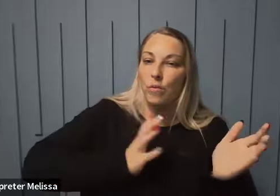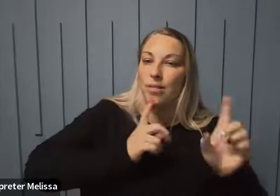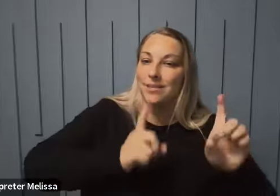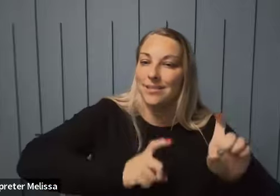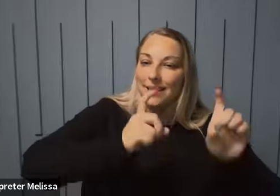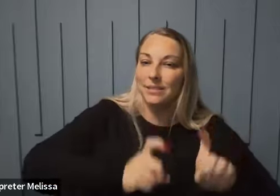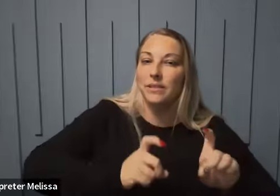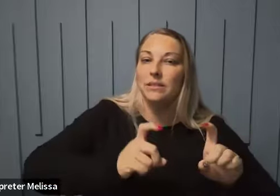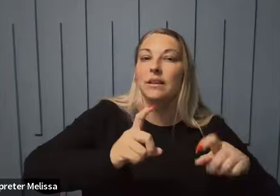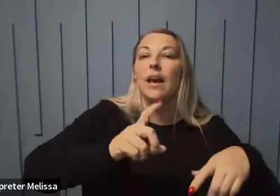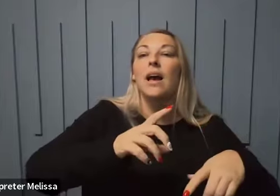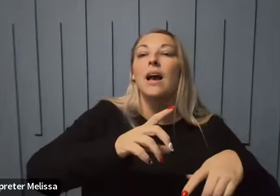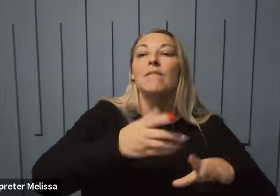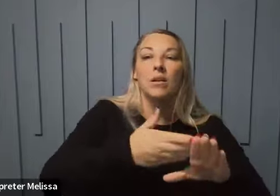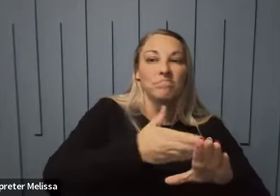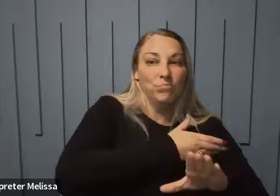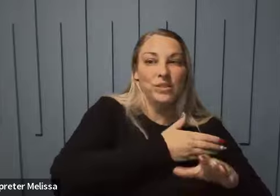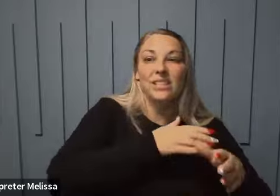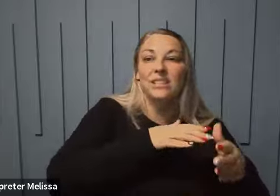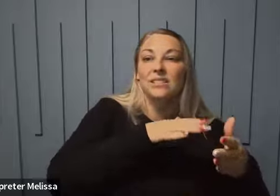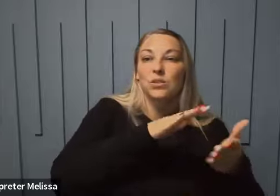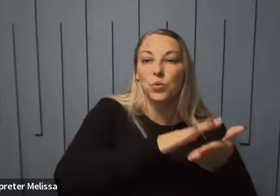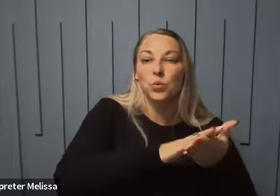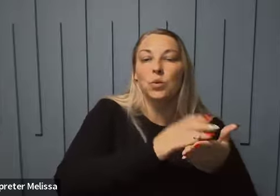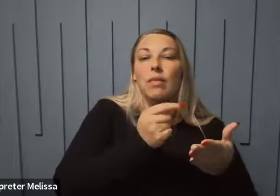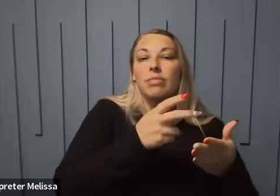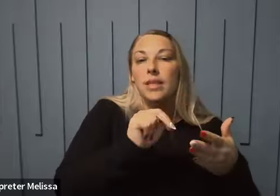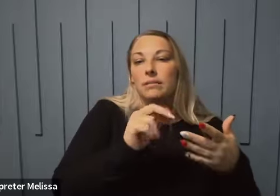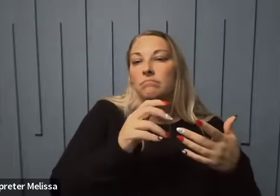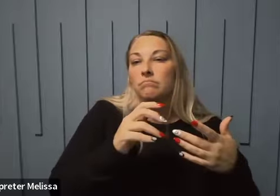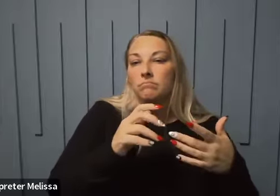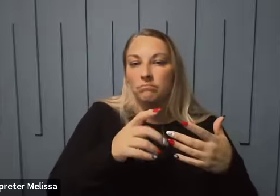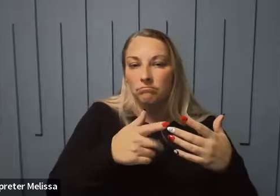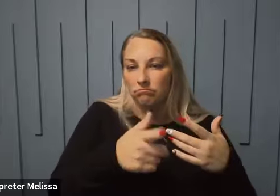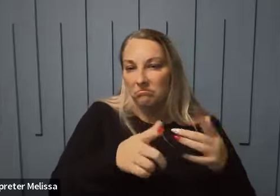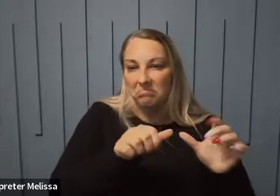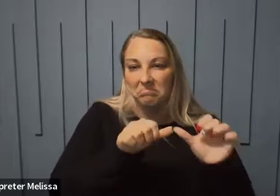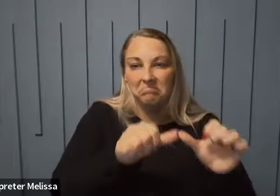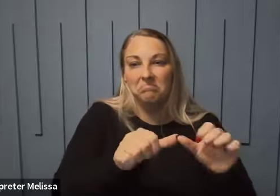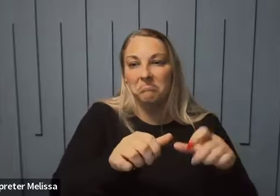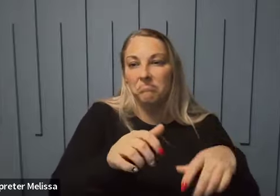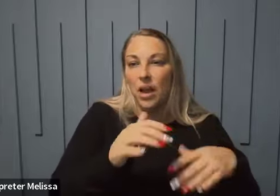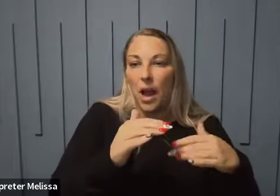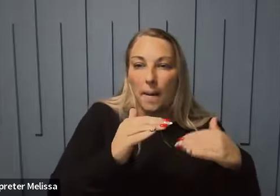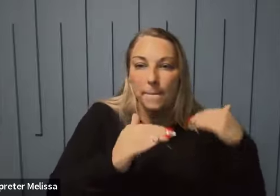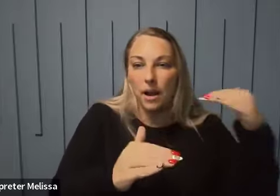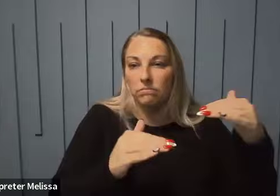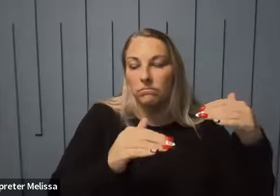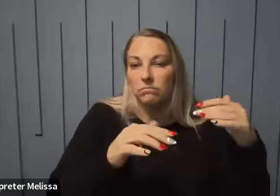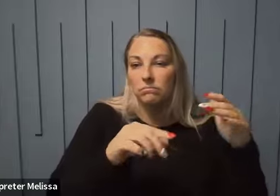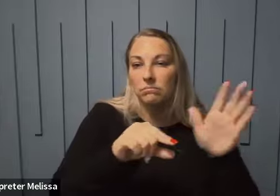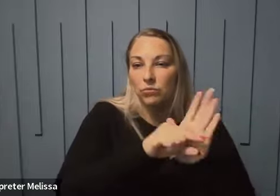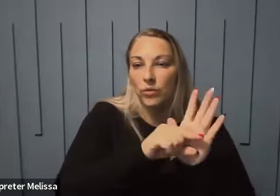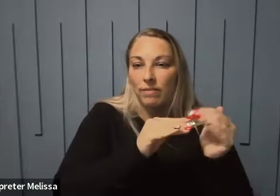above grade level norms from the beginning and have continued. And that just goes to show the earlier we can use it and start it, incorporate it into